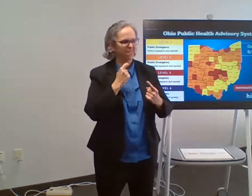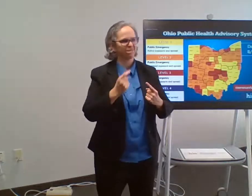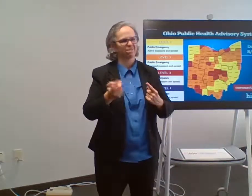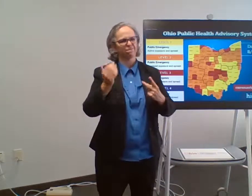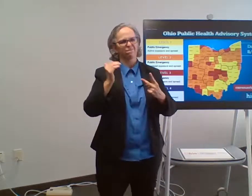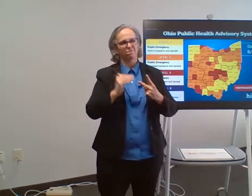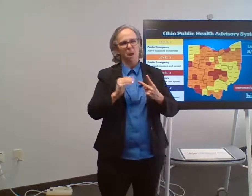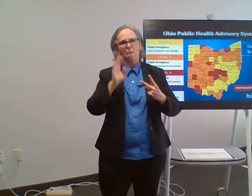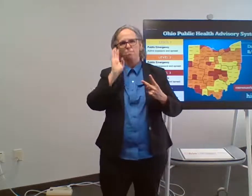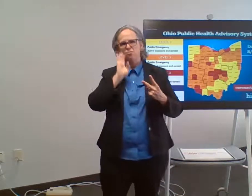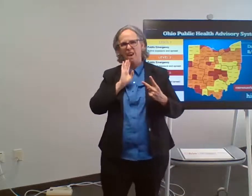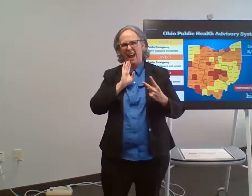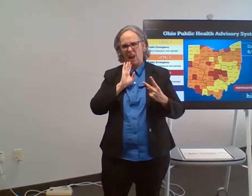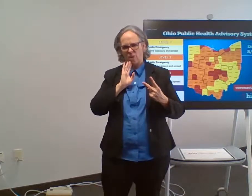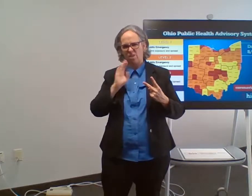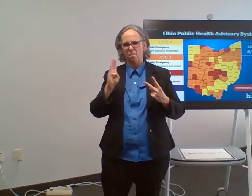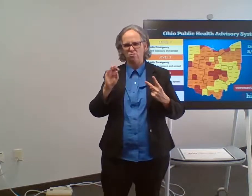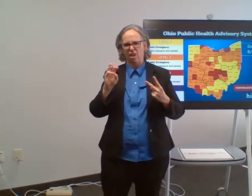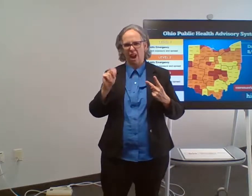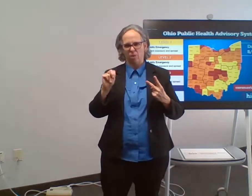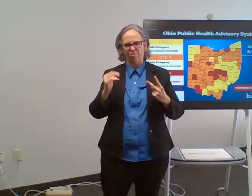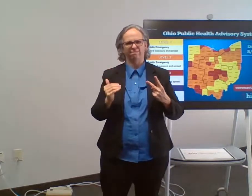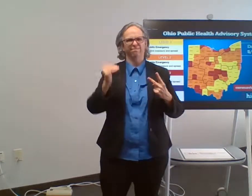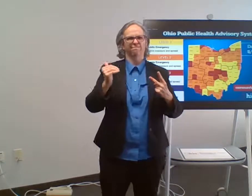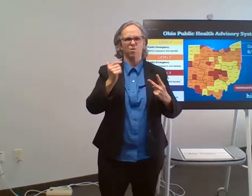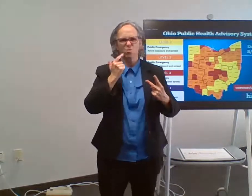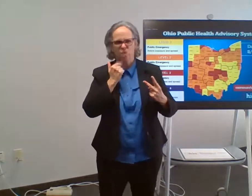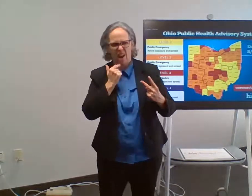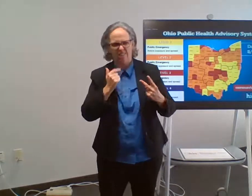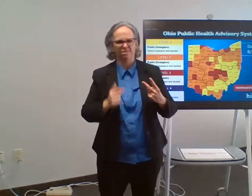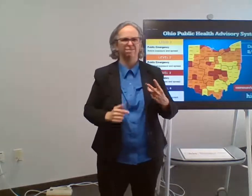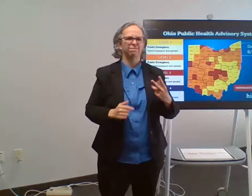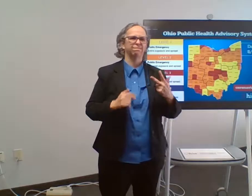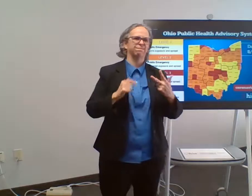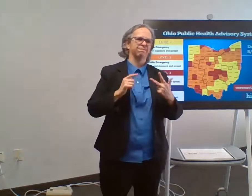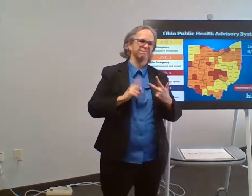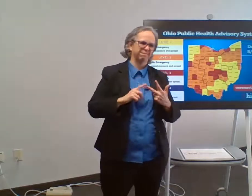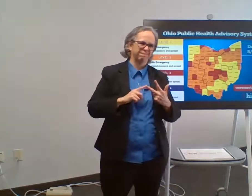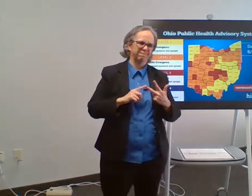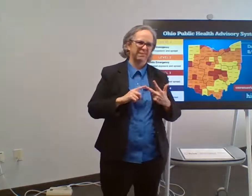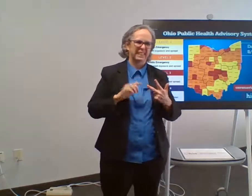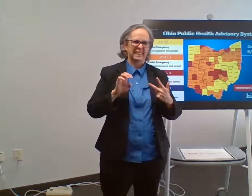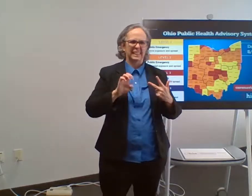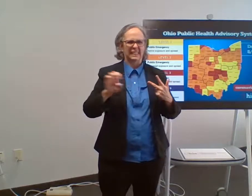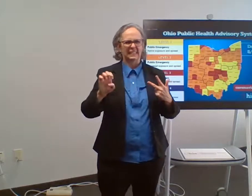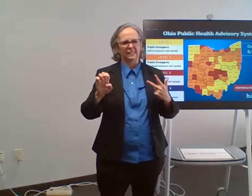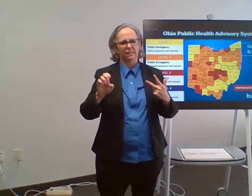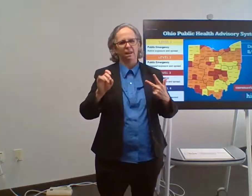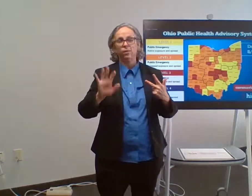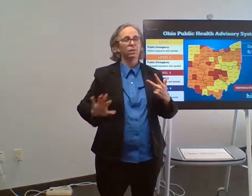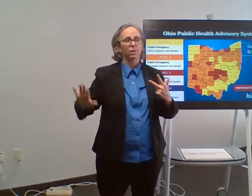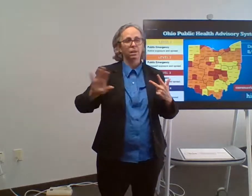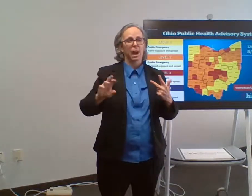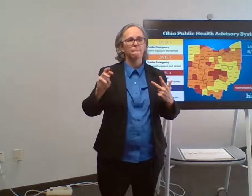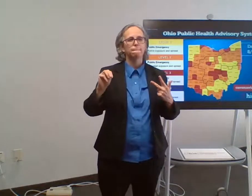County, again, Southwest Ohio. And then over in the eastern part, Muskingum County.